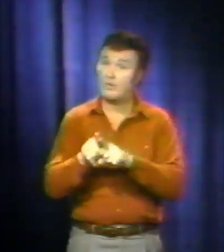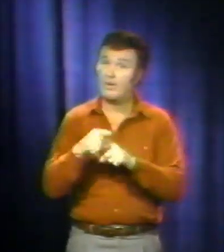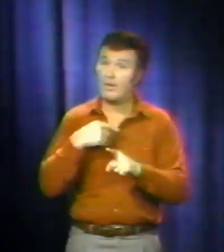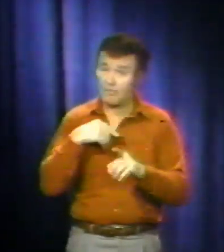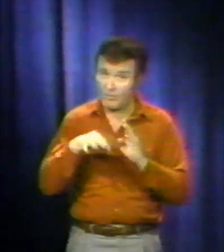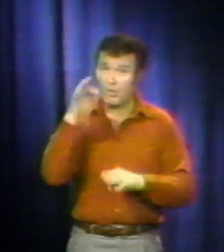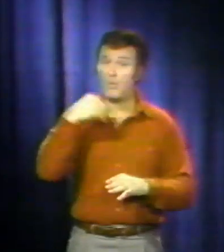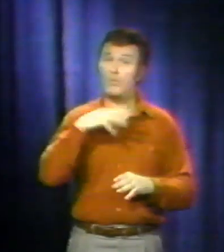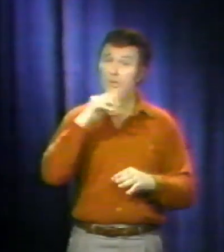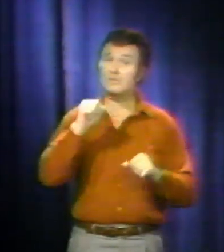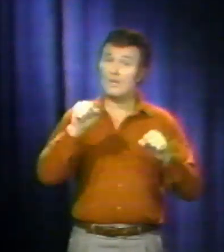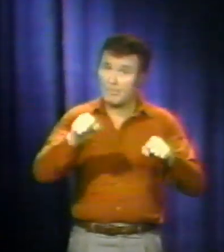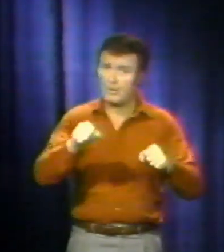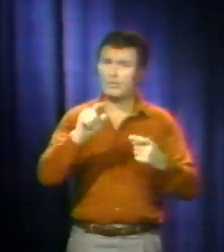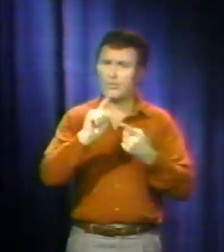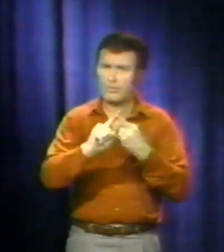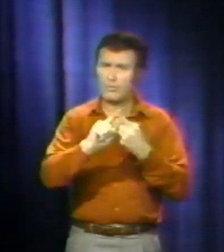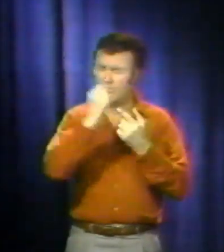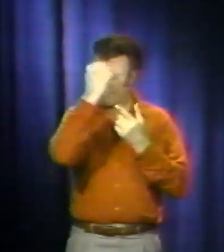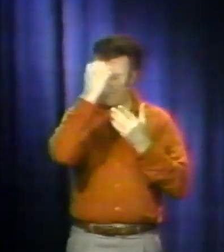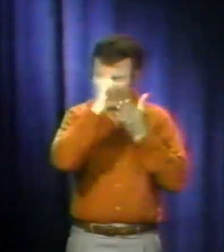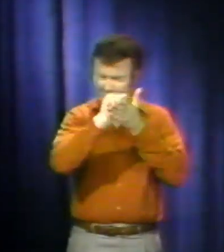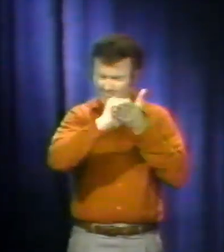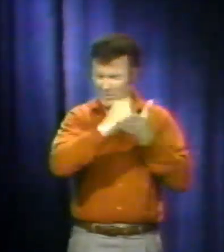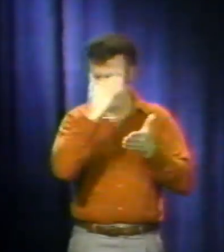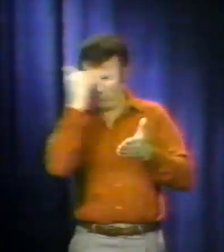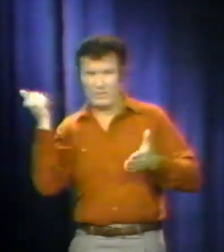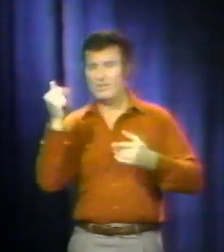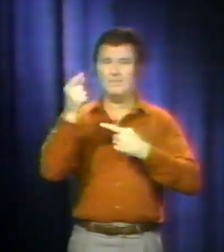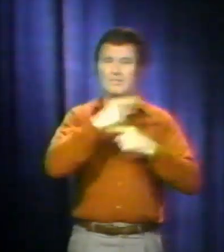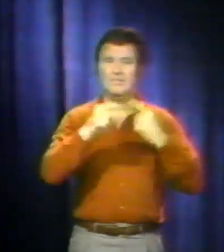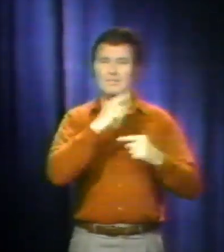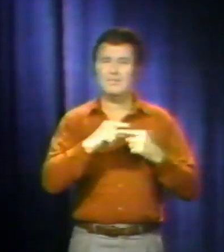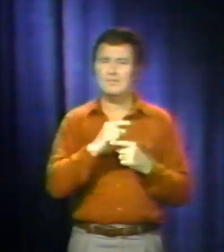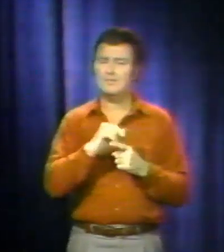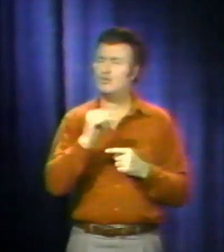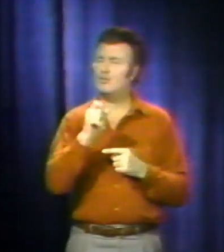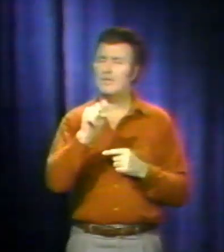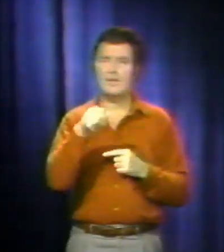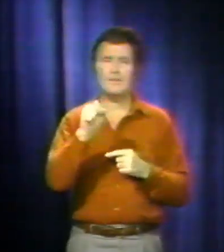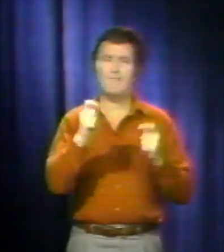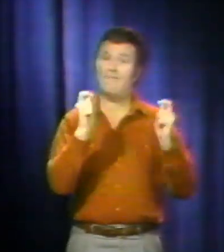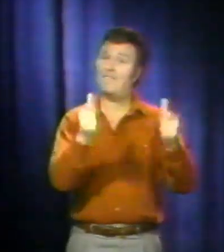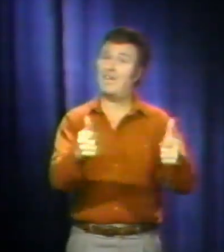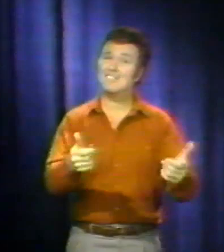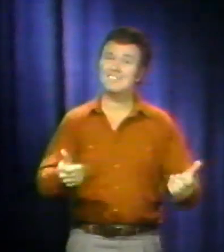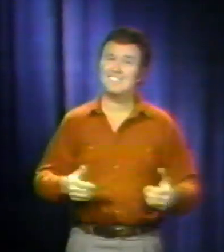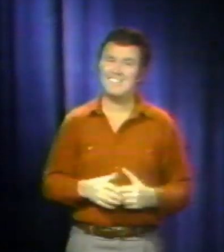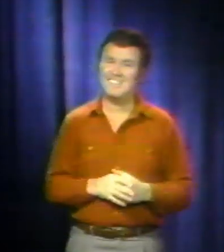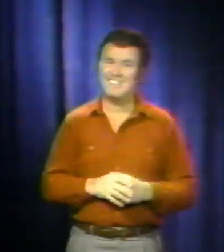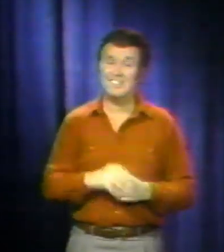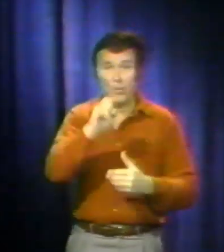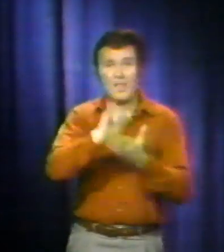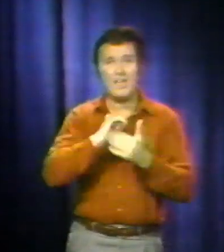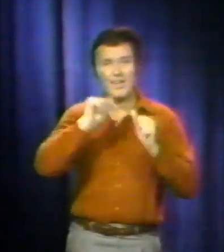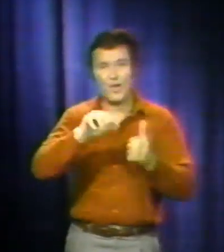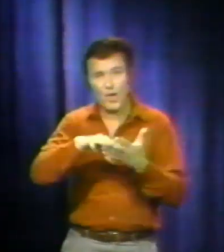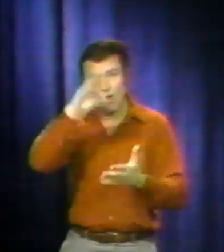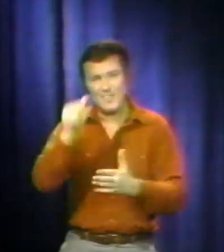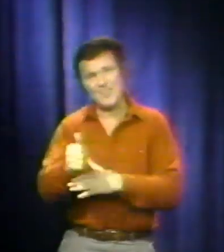Also, I found that I was able to completely erase them out of my mind just as fast, so I could learn